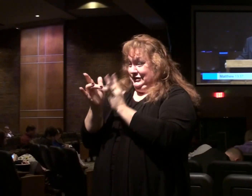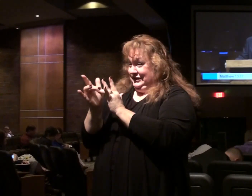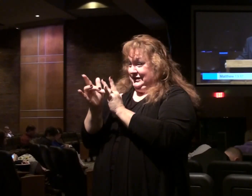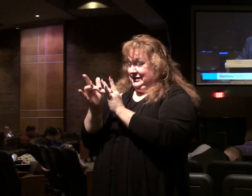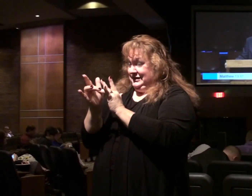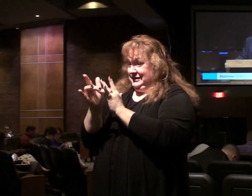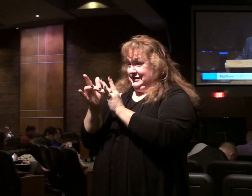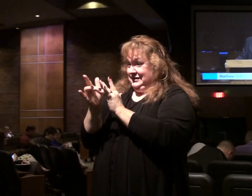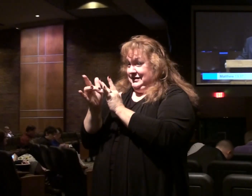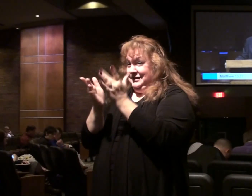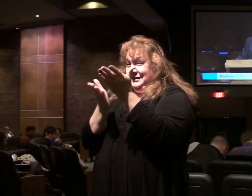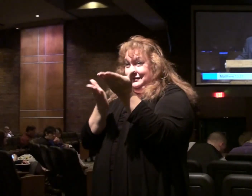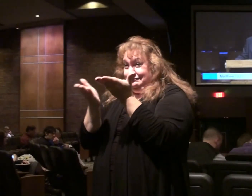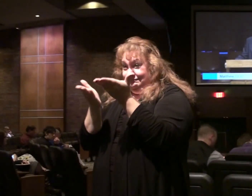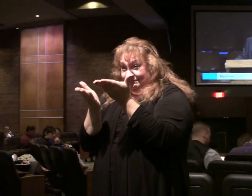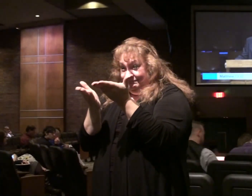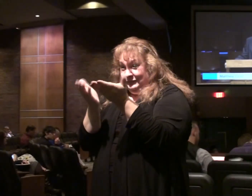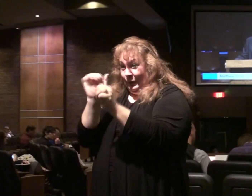and rejection,